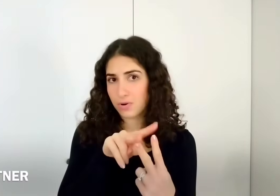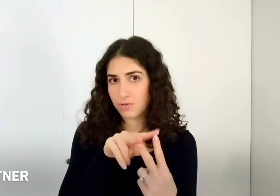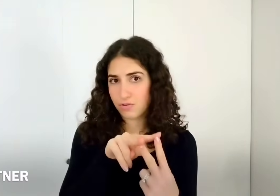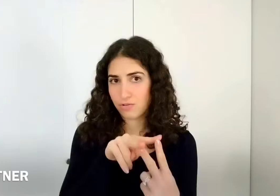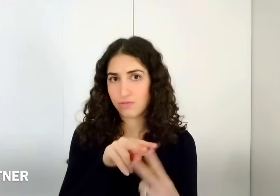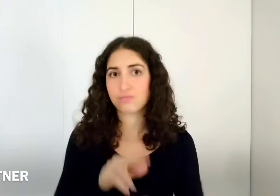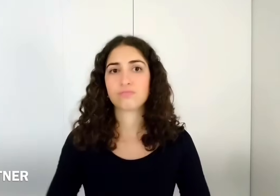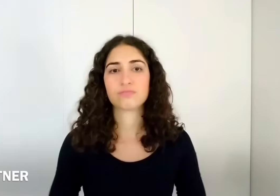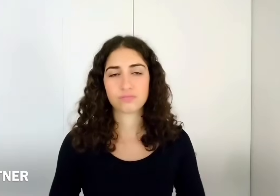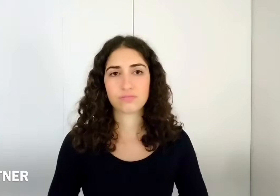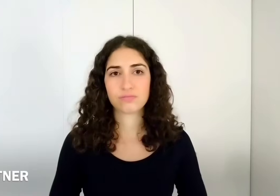Partner.